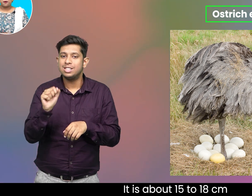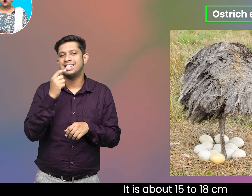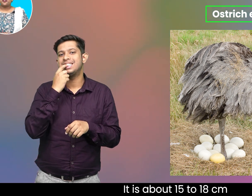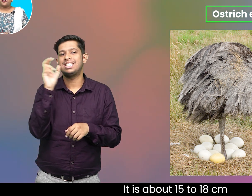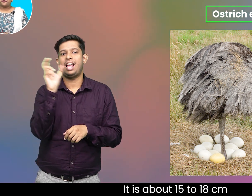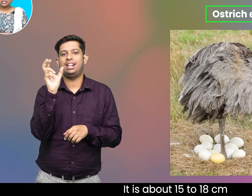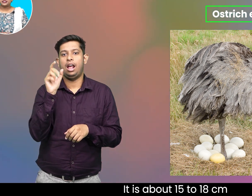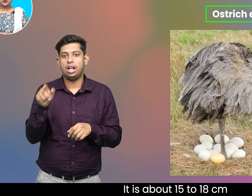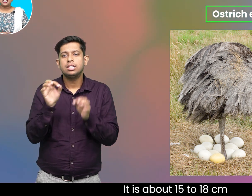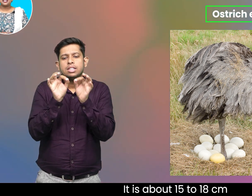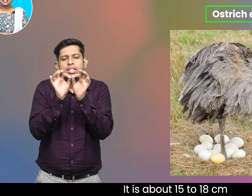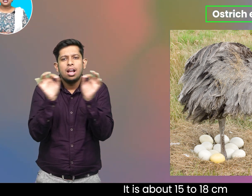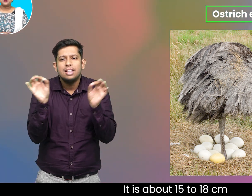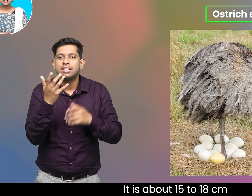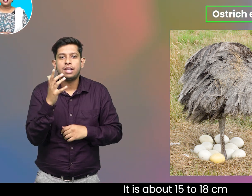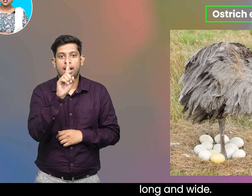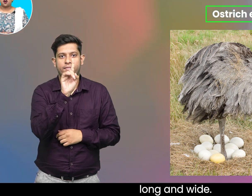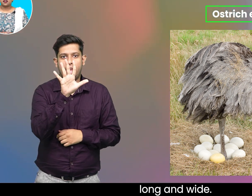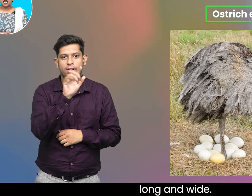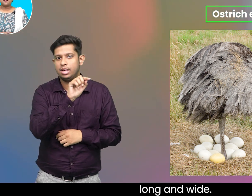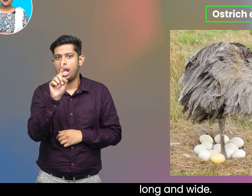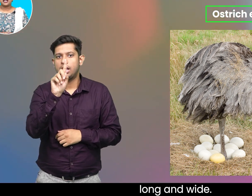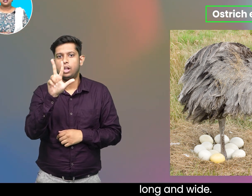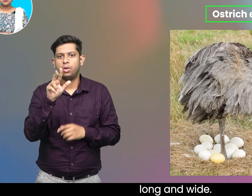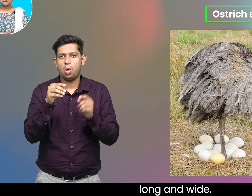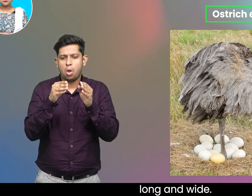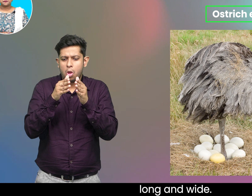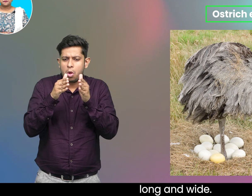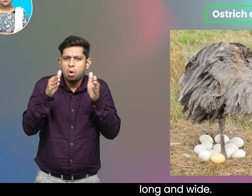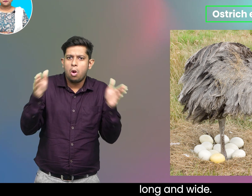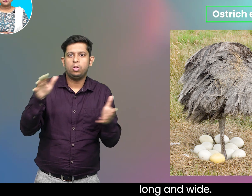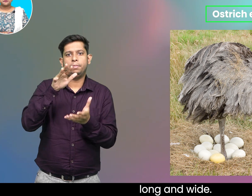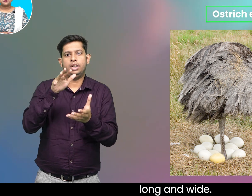is about 15 to 18 centimeters long and wide.